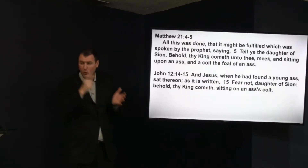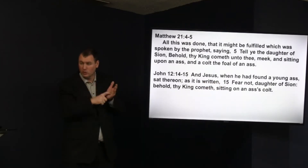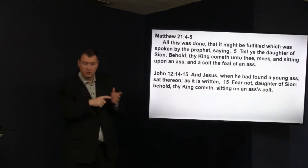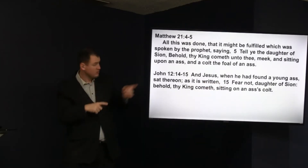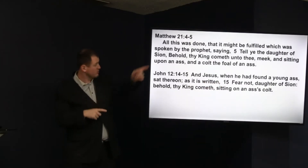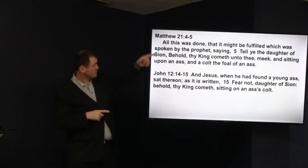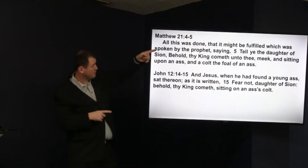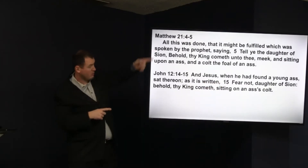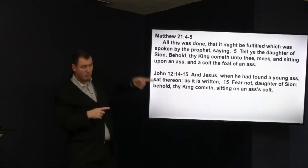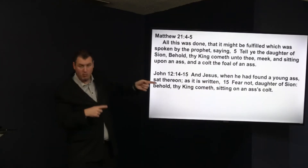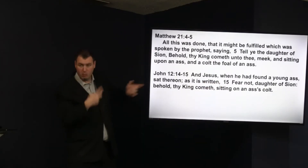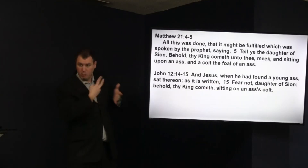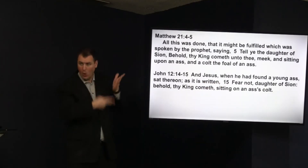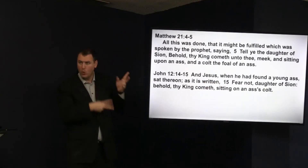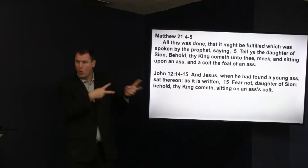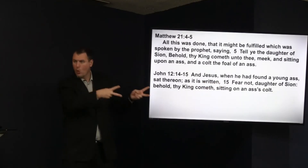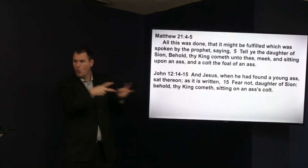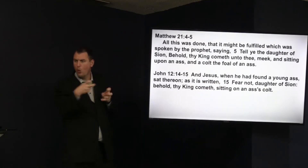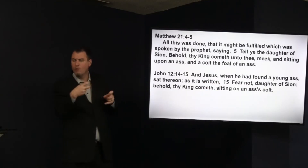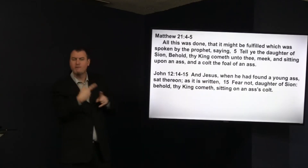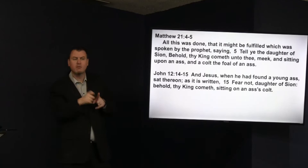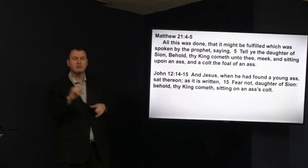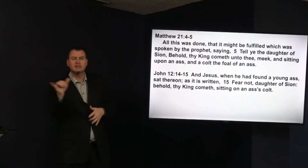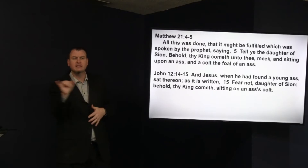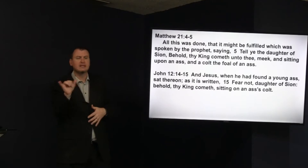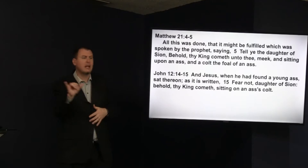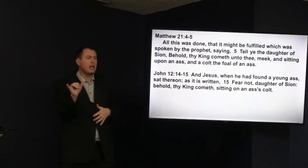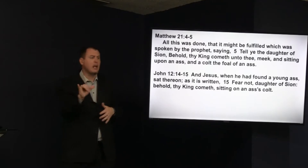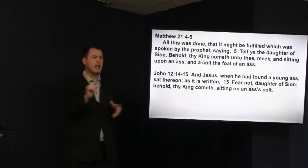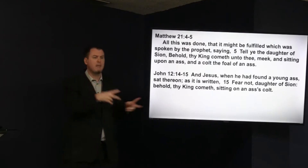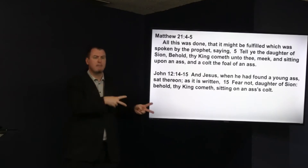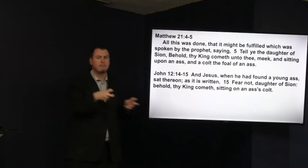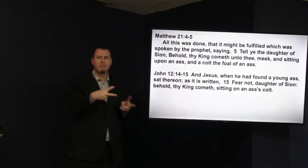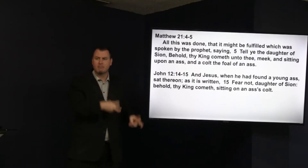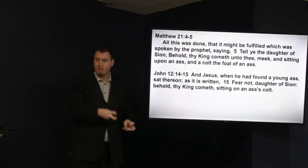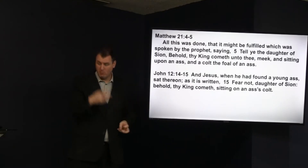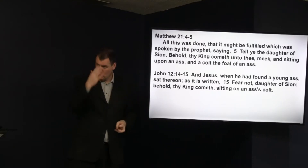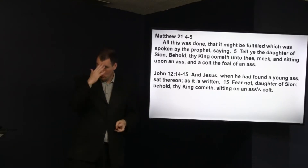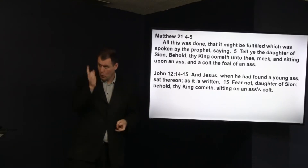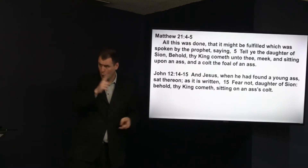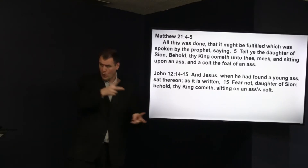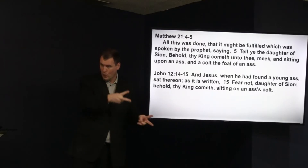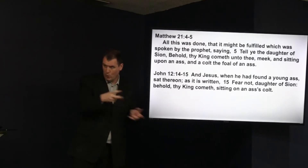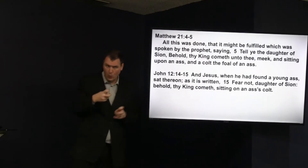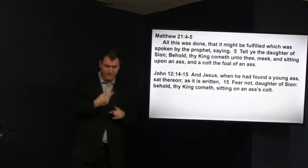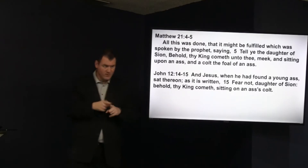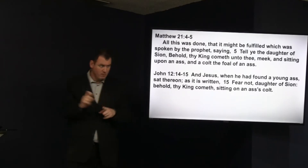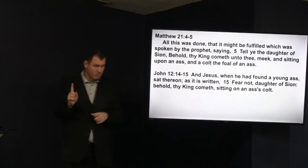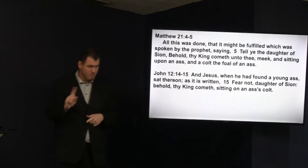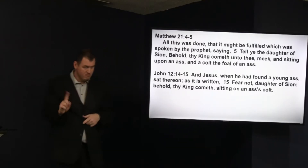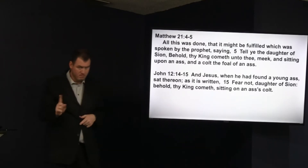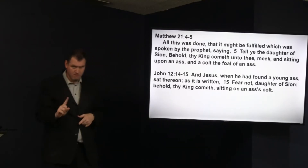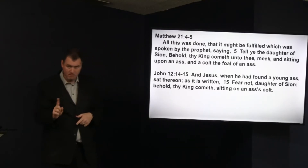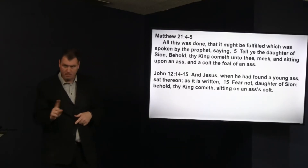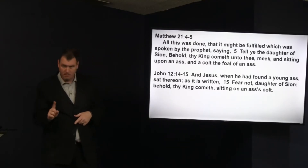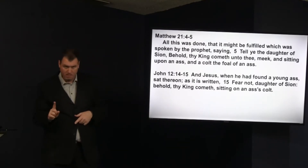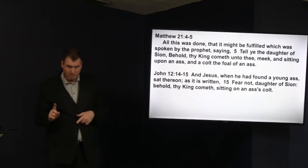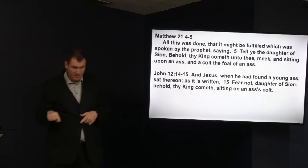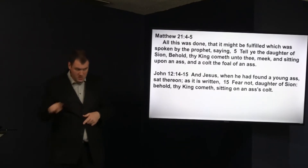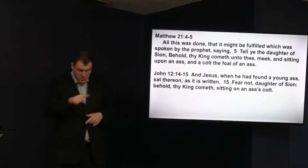Here, see here in where it says daughter of Zion. You know where